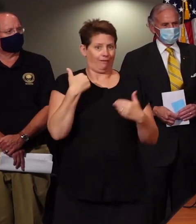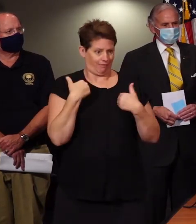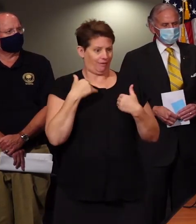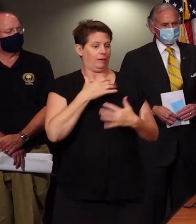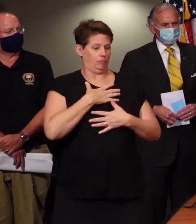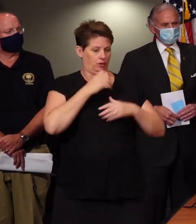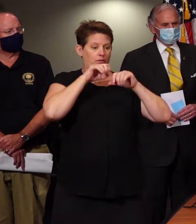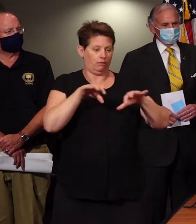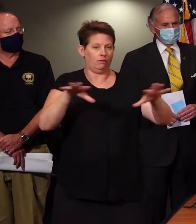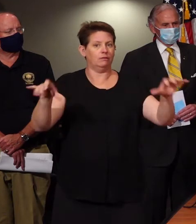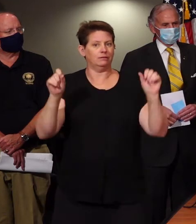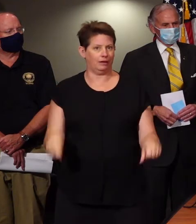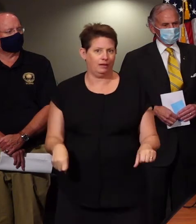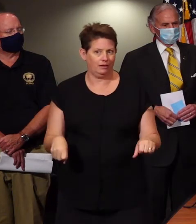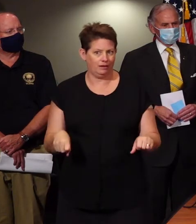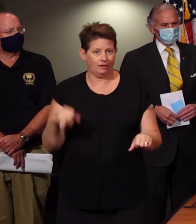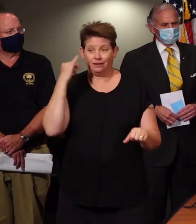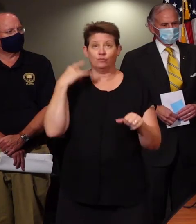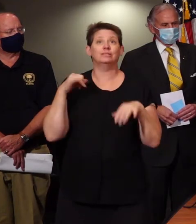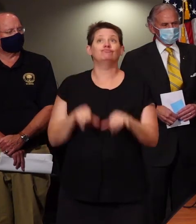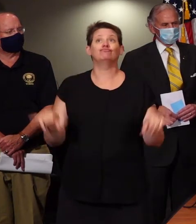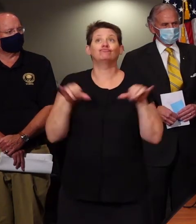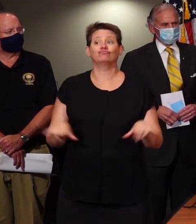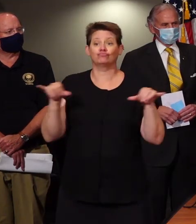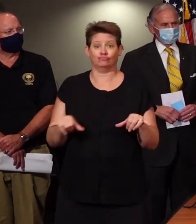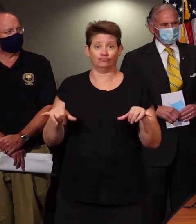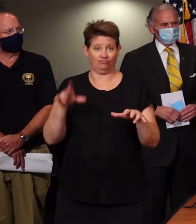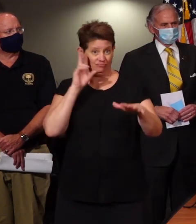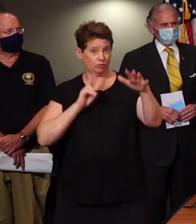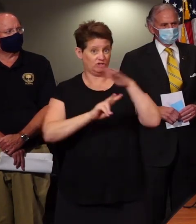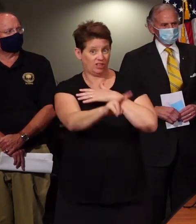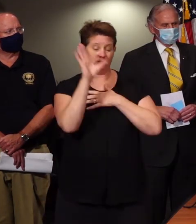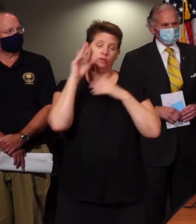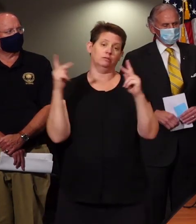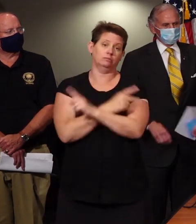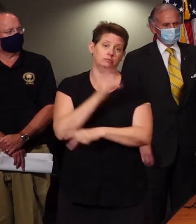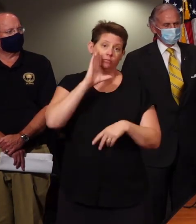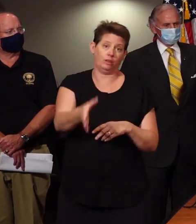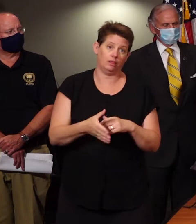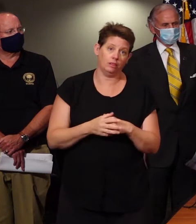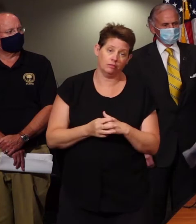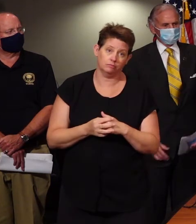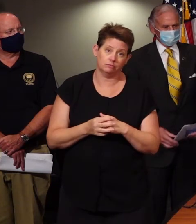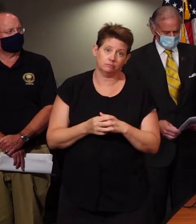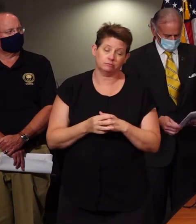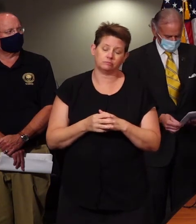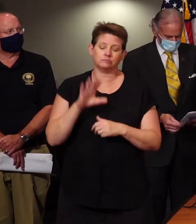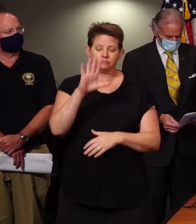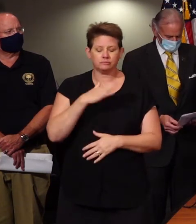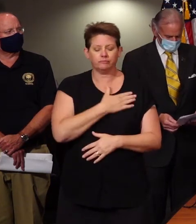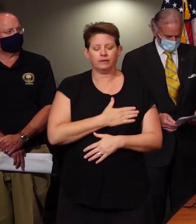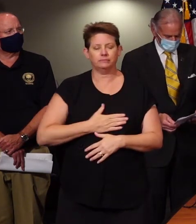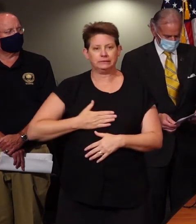then we will be looking at projections that are far worse than what we're experiencing now. So please,